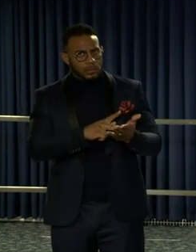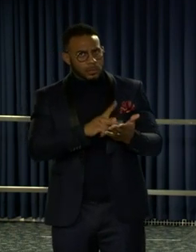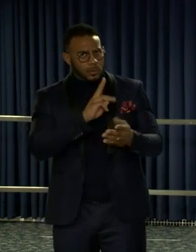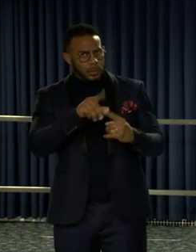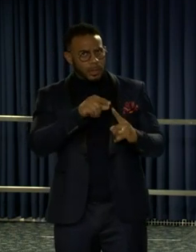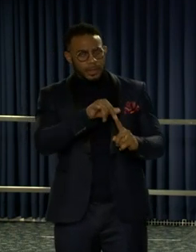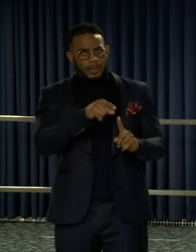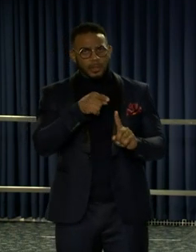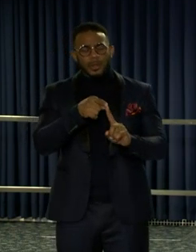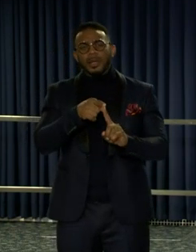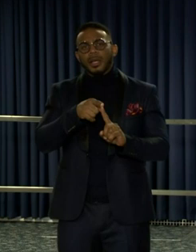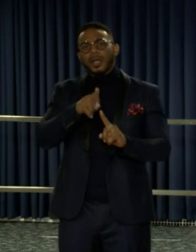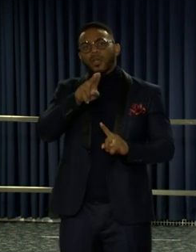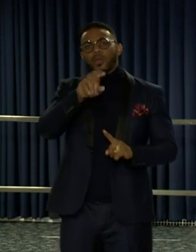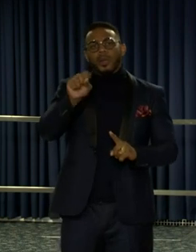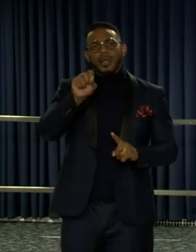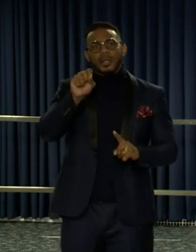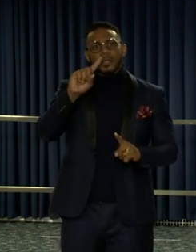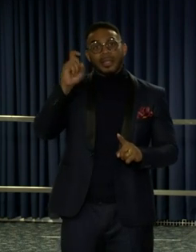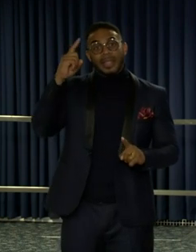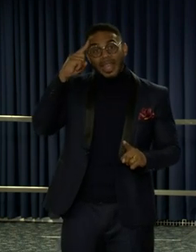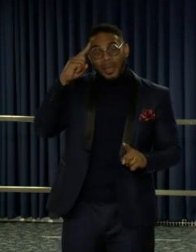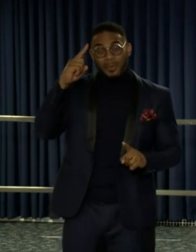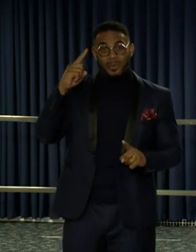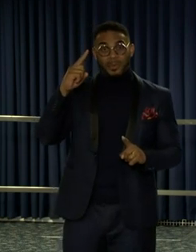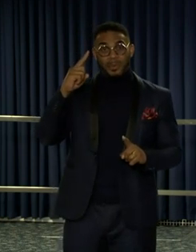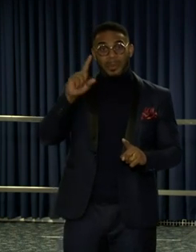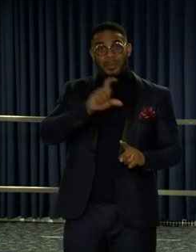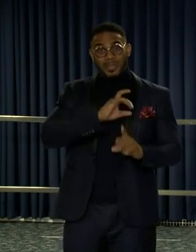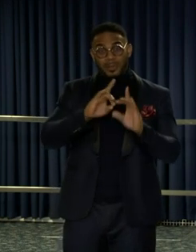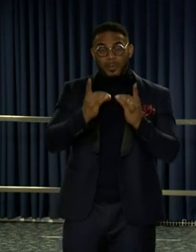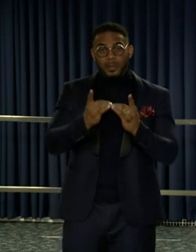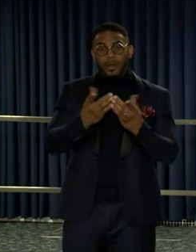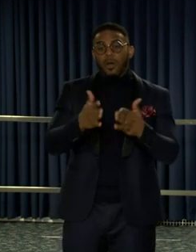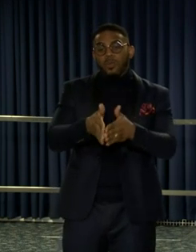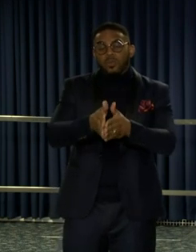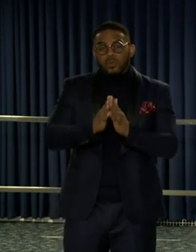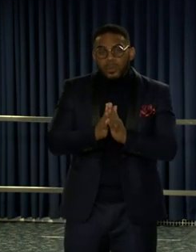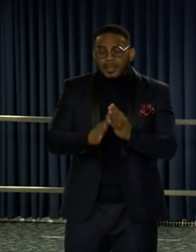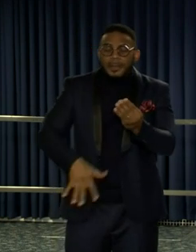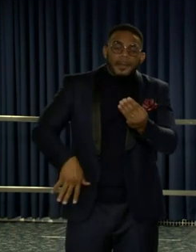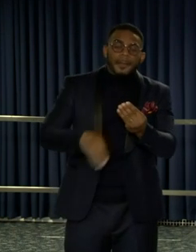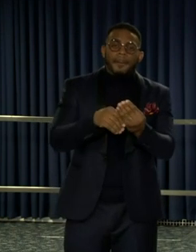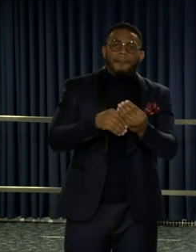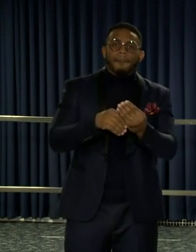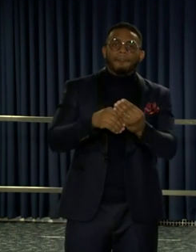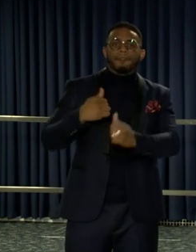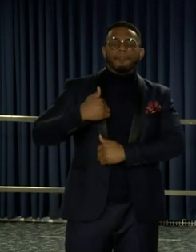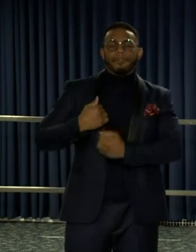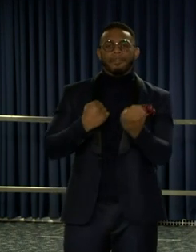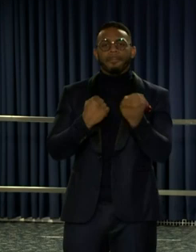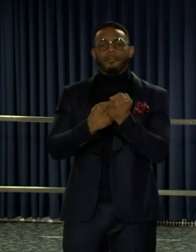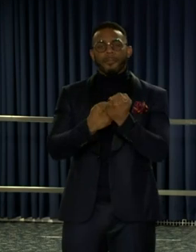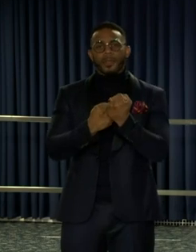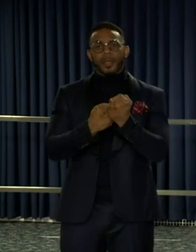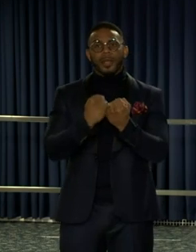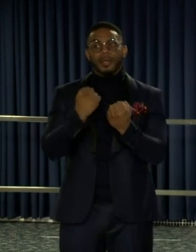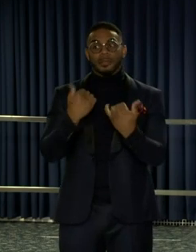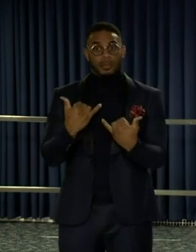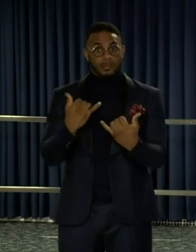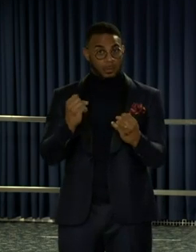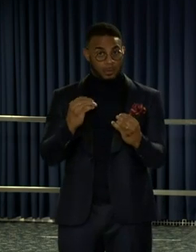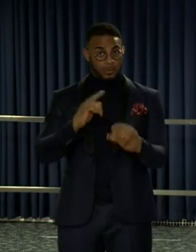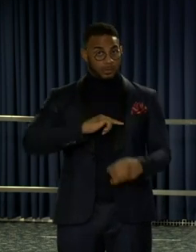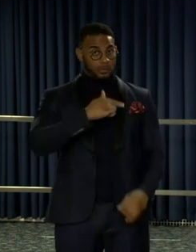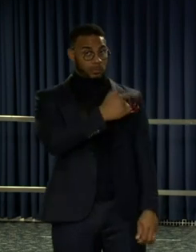this directly, the United States Capitol Police Department requested additional guard support today. So